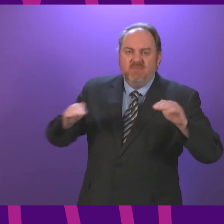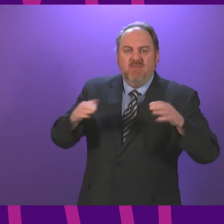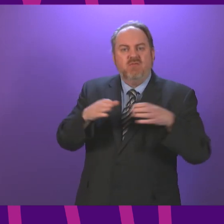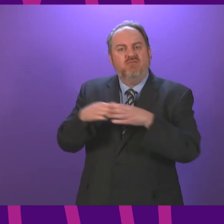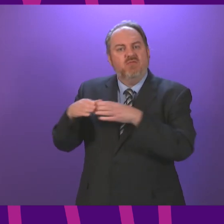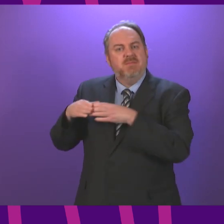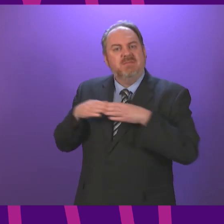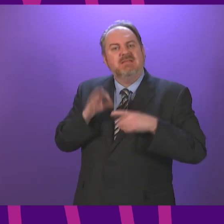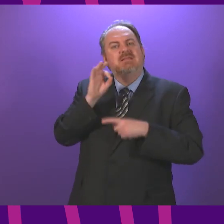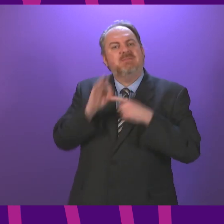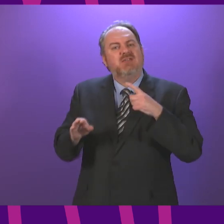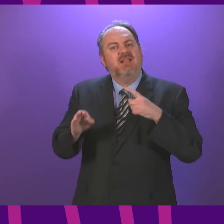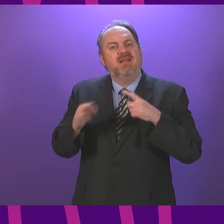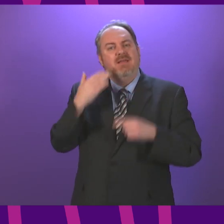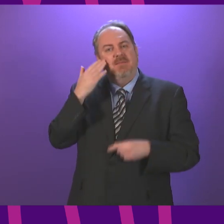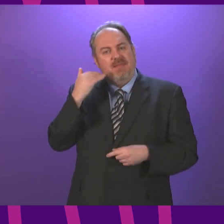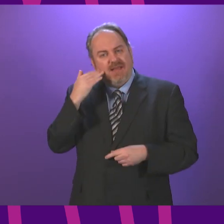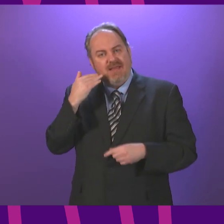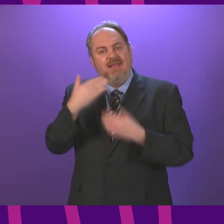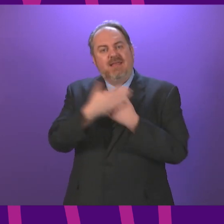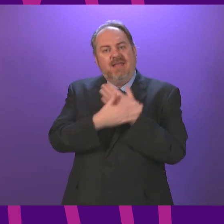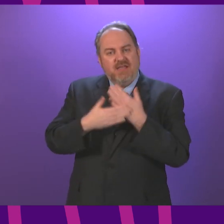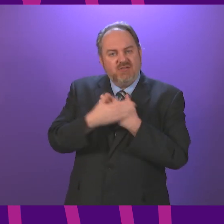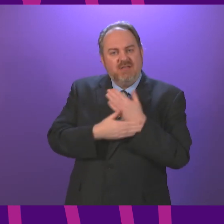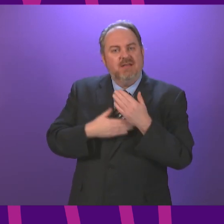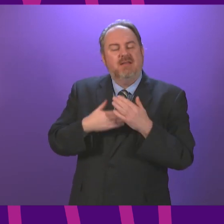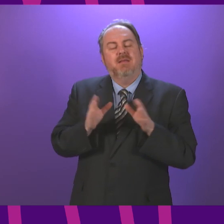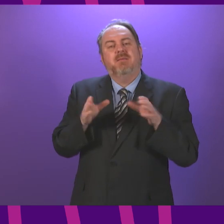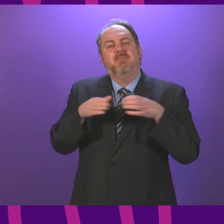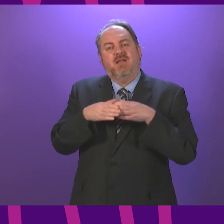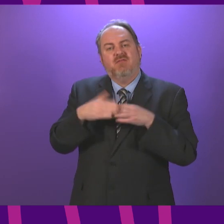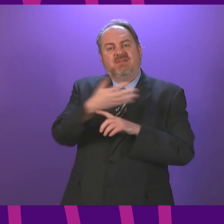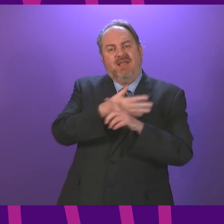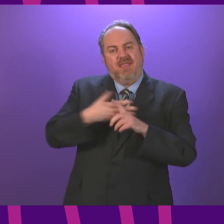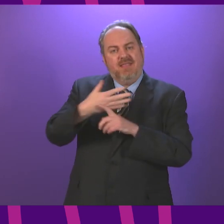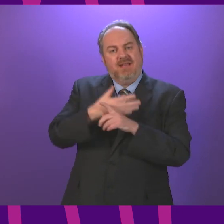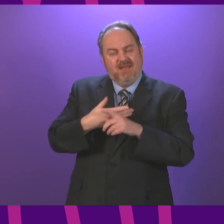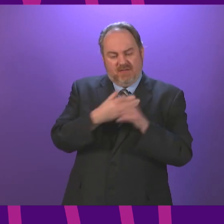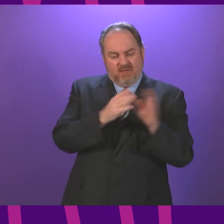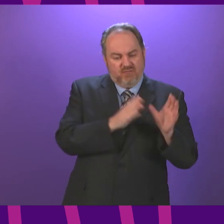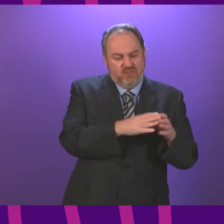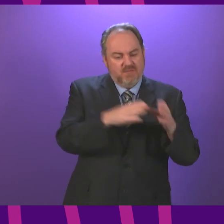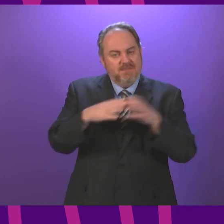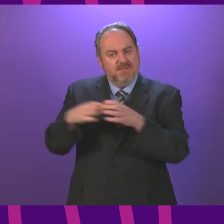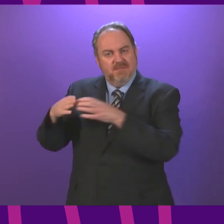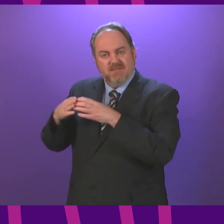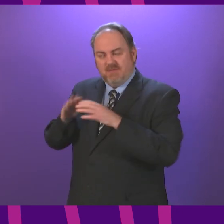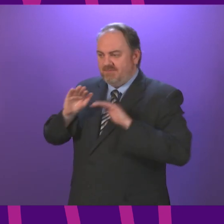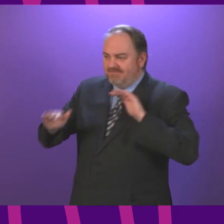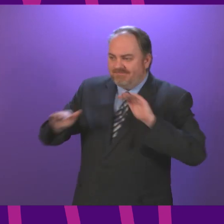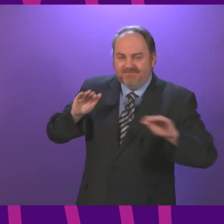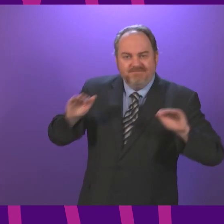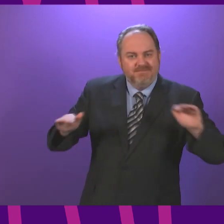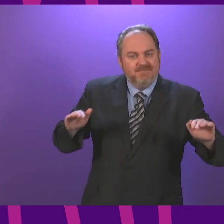of our BAME communities. Can I ask the First Minister if she believes that uptake campaigns led from within communities themselves, which bust